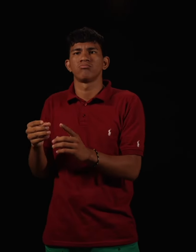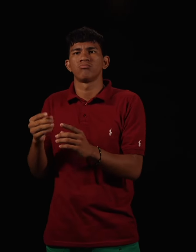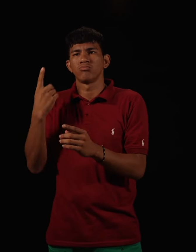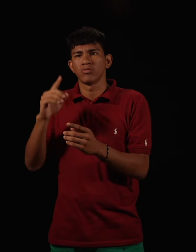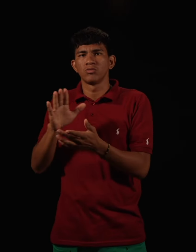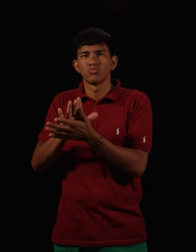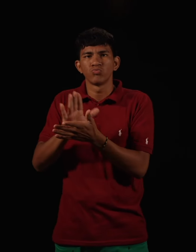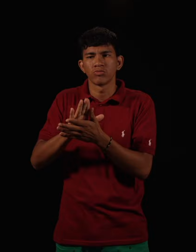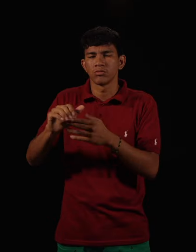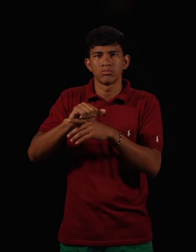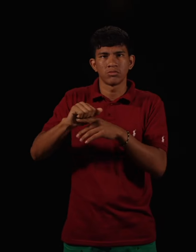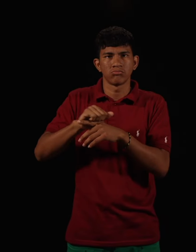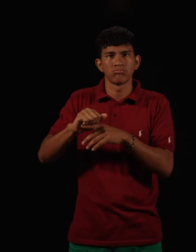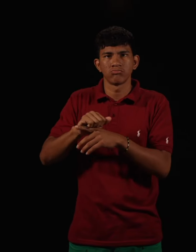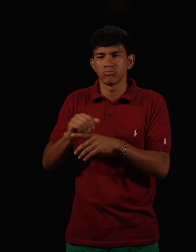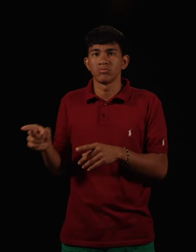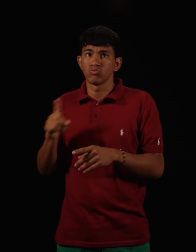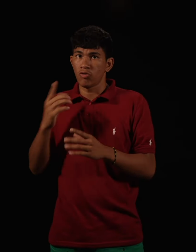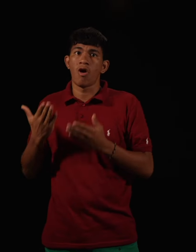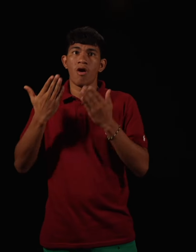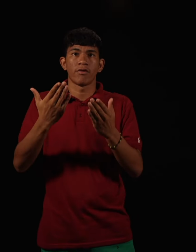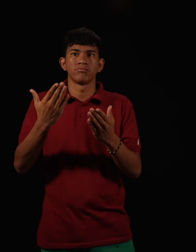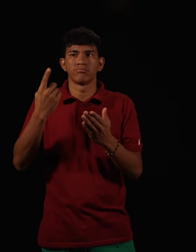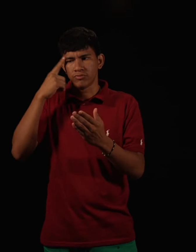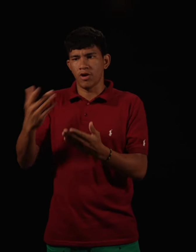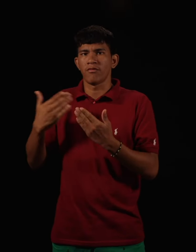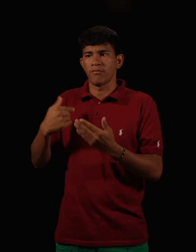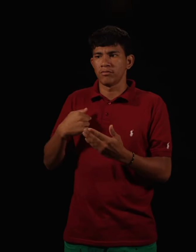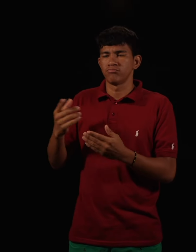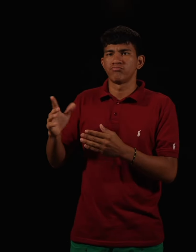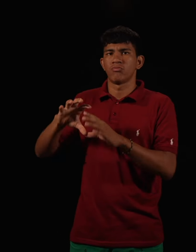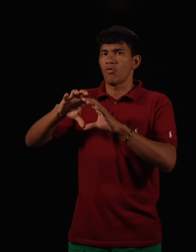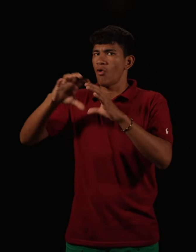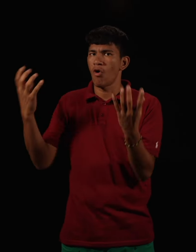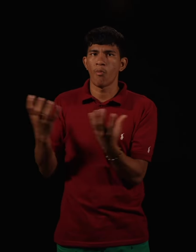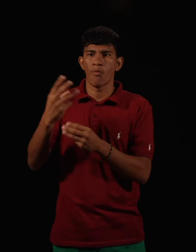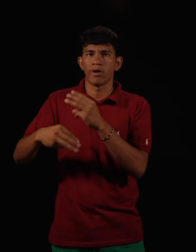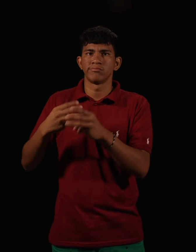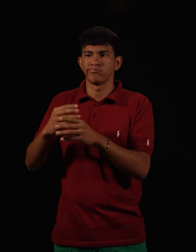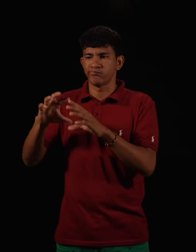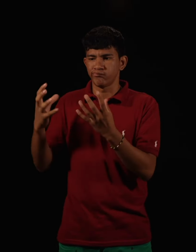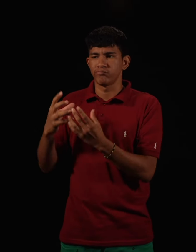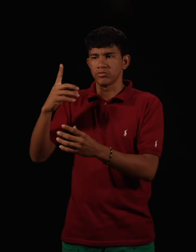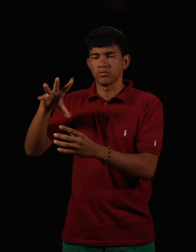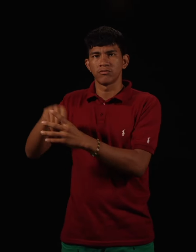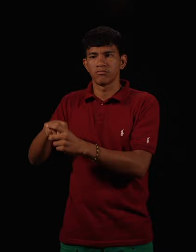And you might wonder what they do if you haven't heard of them. It's really a training school. They offer training to the whole world